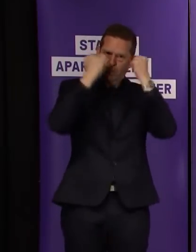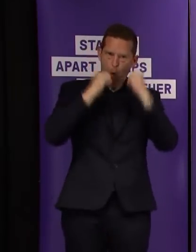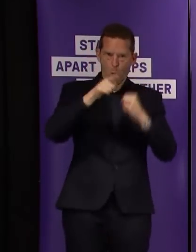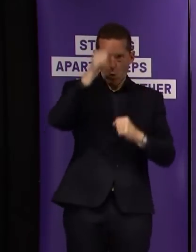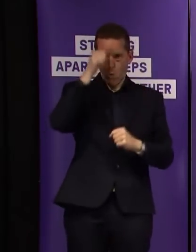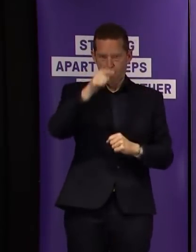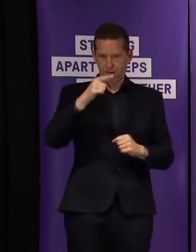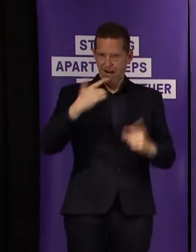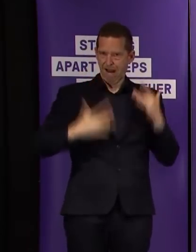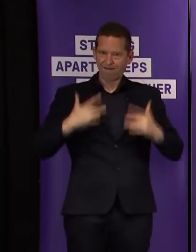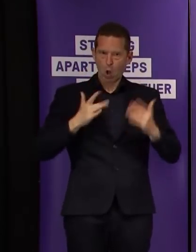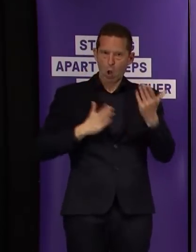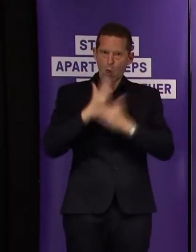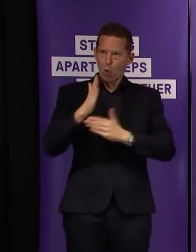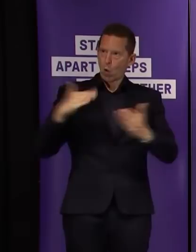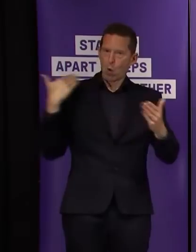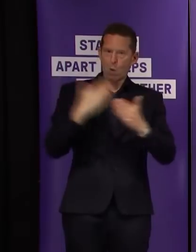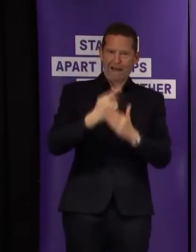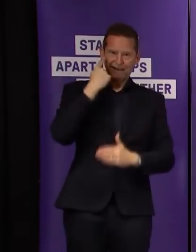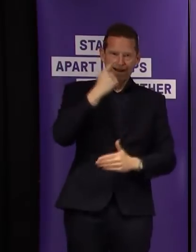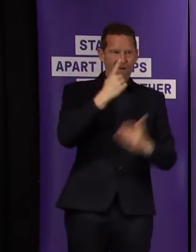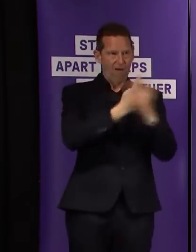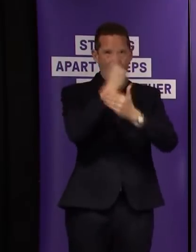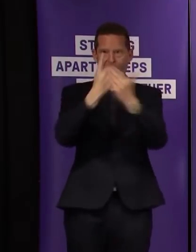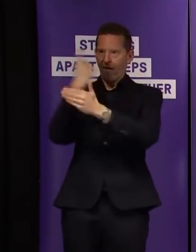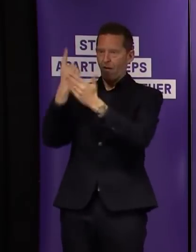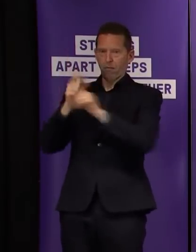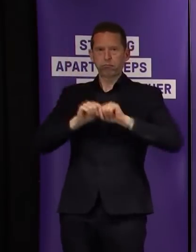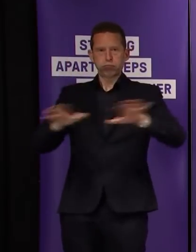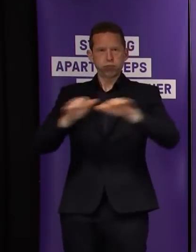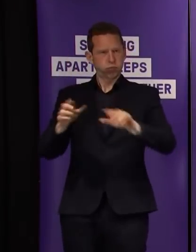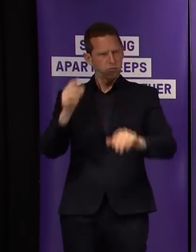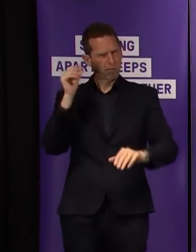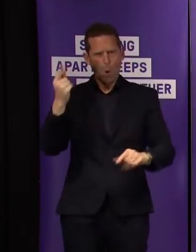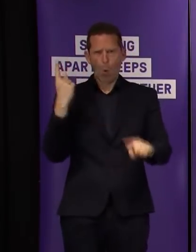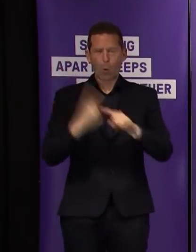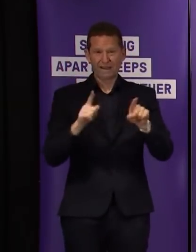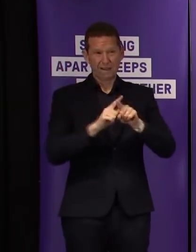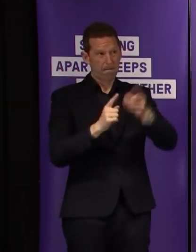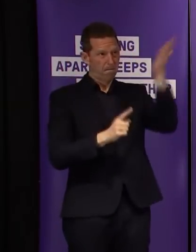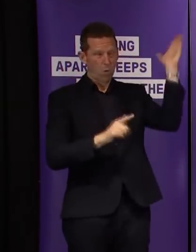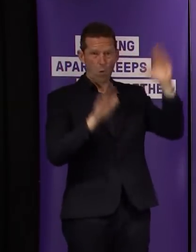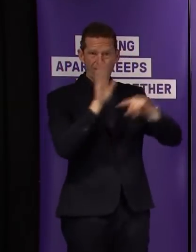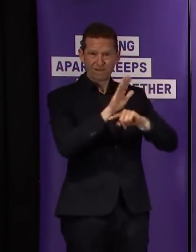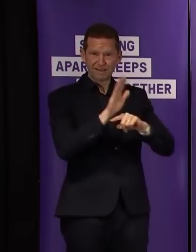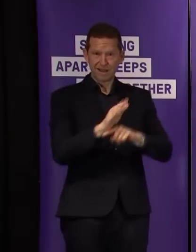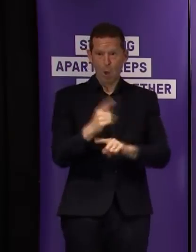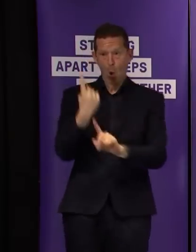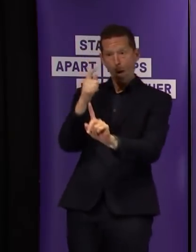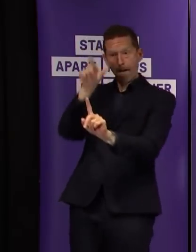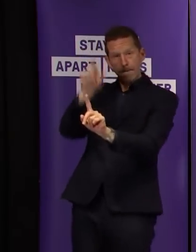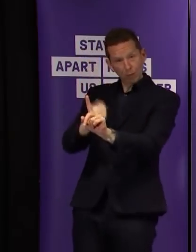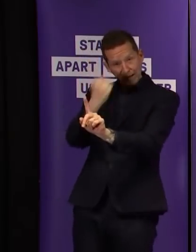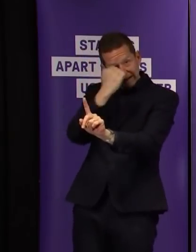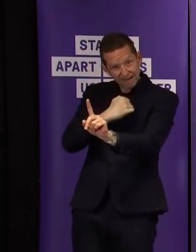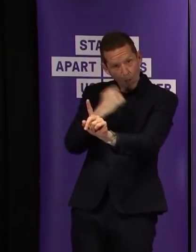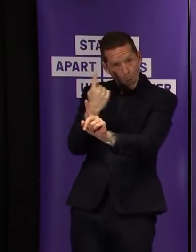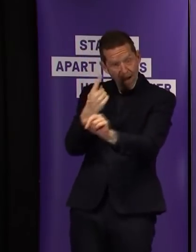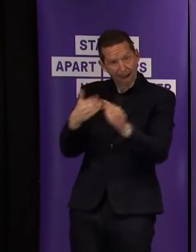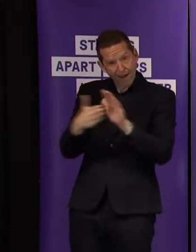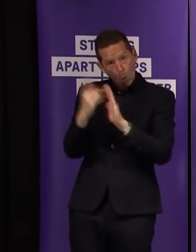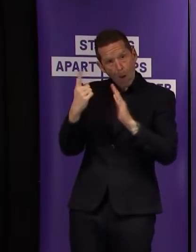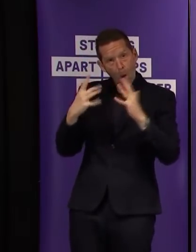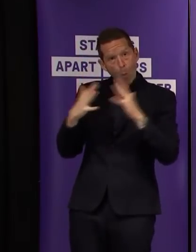been living this and they see it around the world as well. One person, one case, less than a